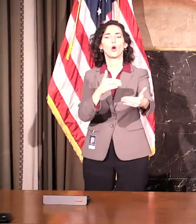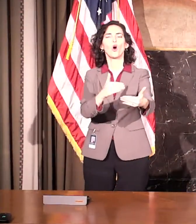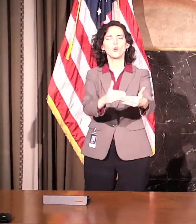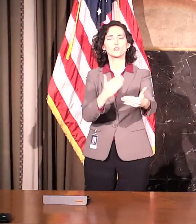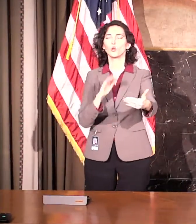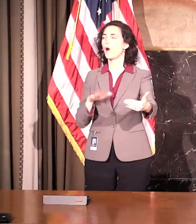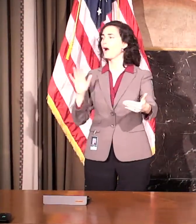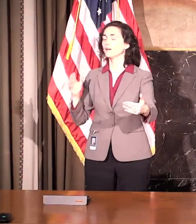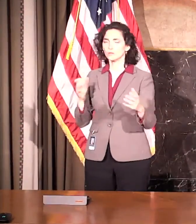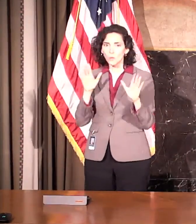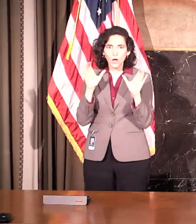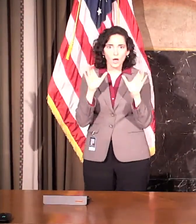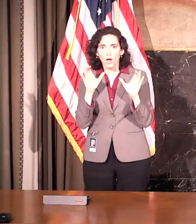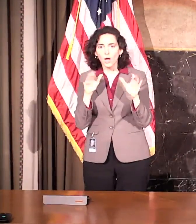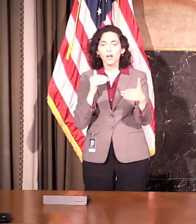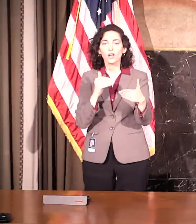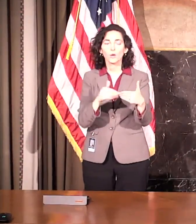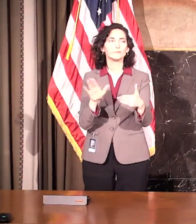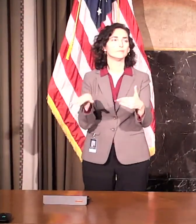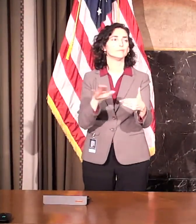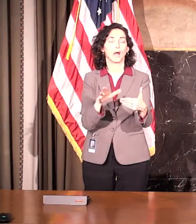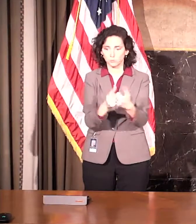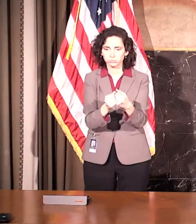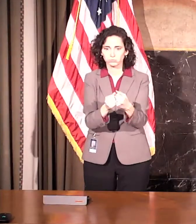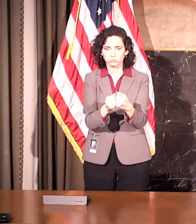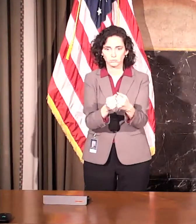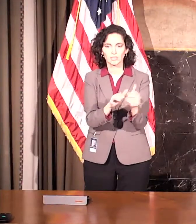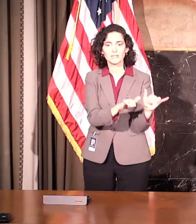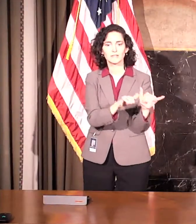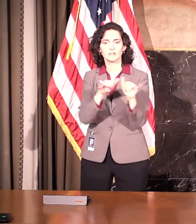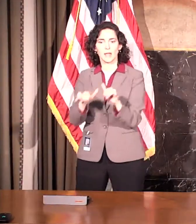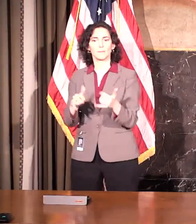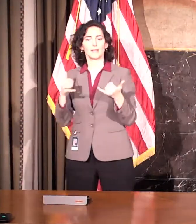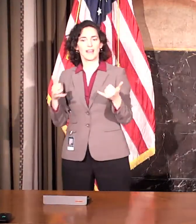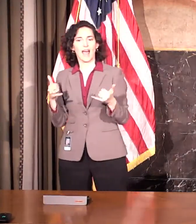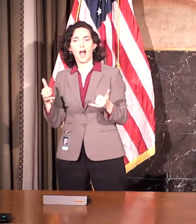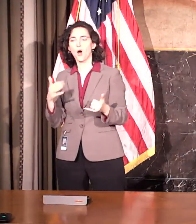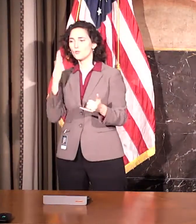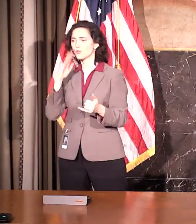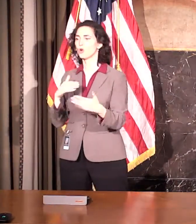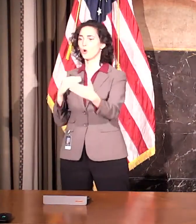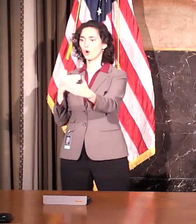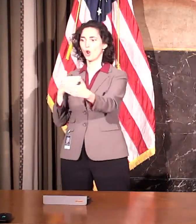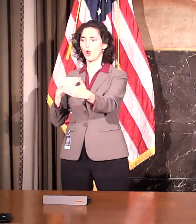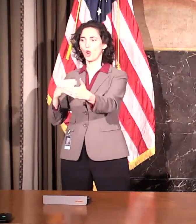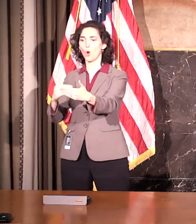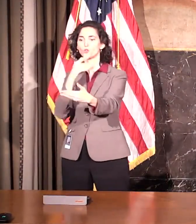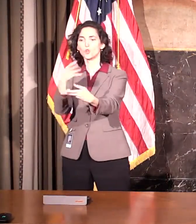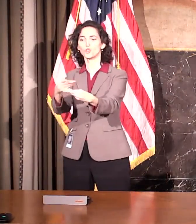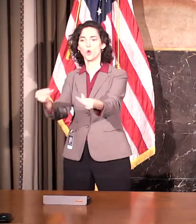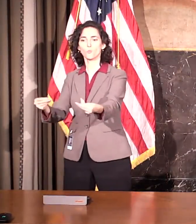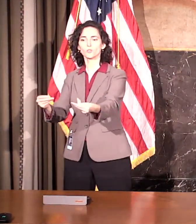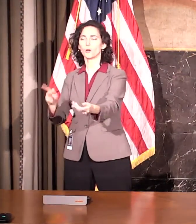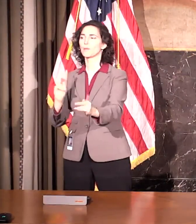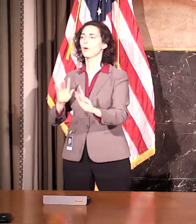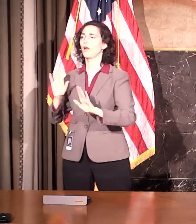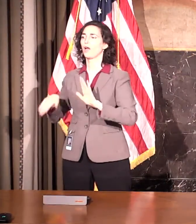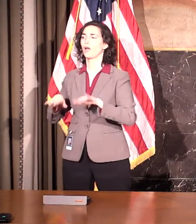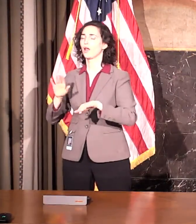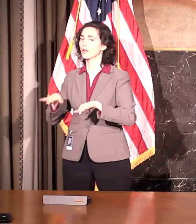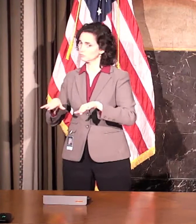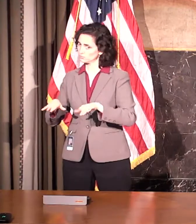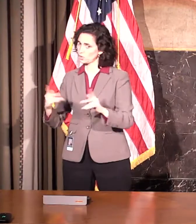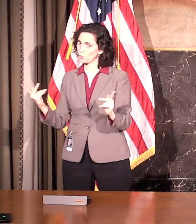So we're working hard to get the vaccine out and to not waste a single drop. But for all of us, we got to be working double hard over